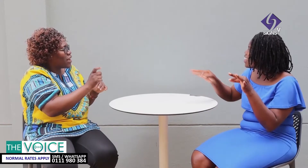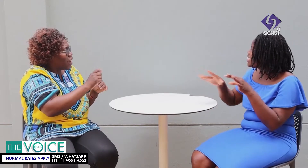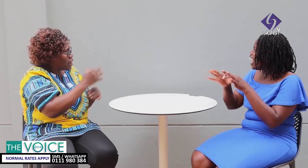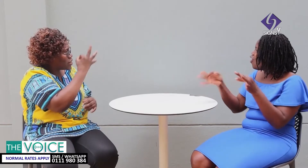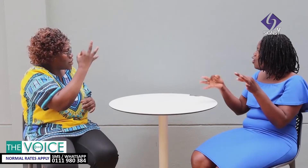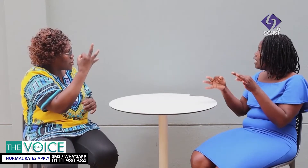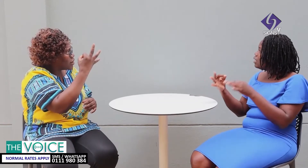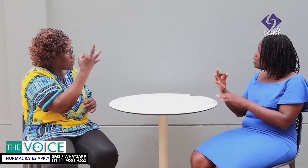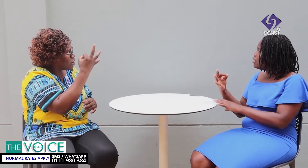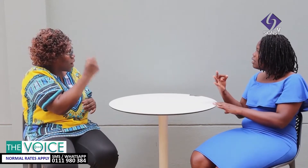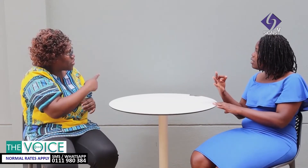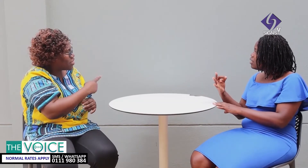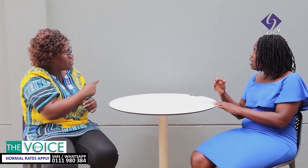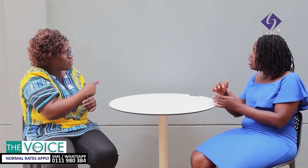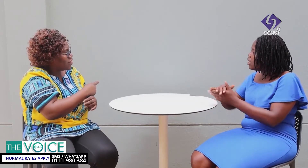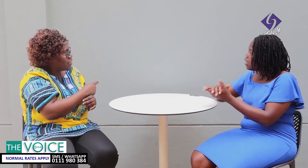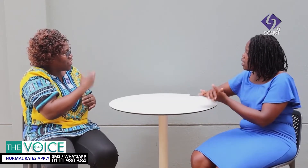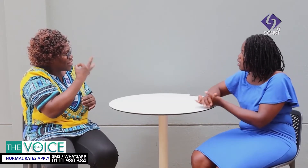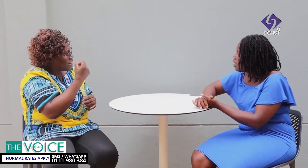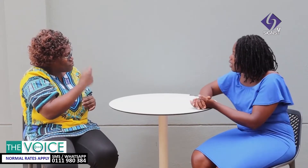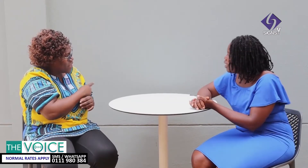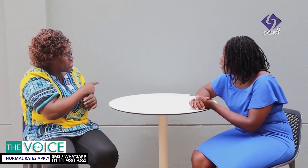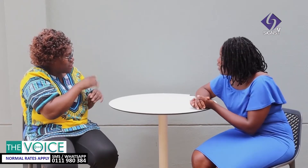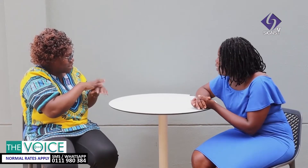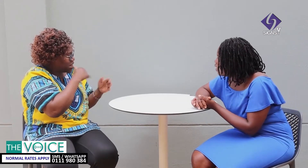for 3 years, and then I came back to Nairobi.